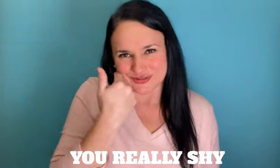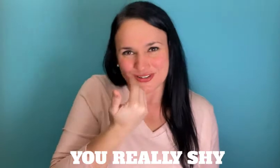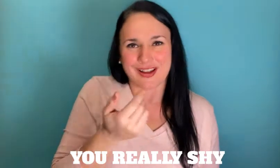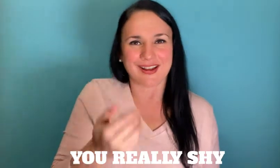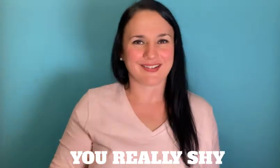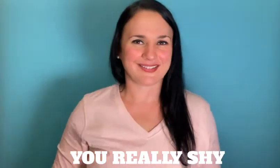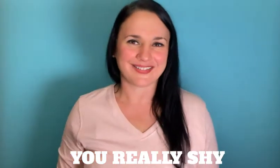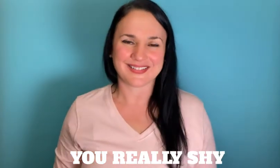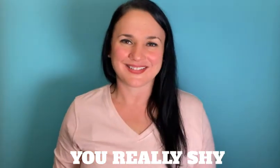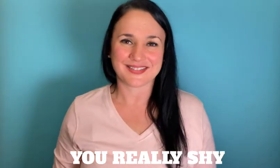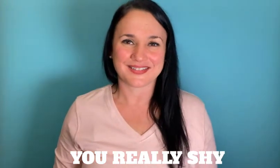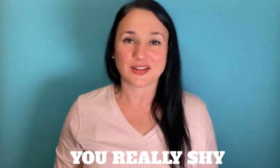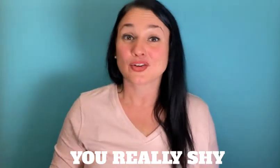You're really shy.